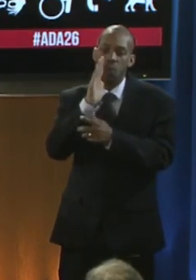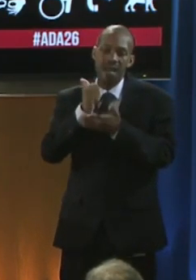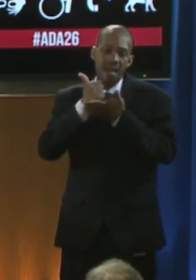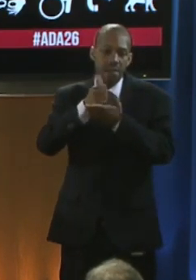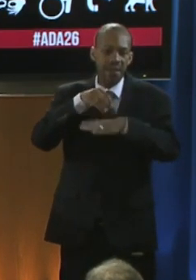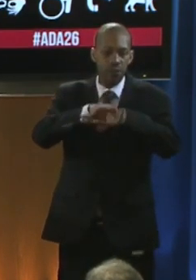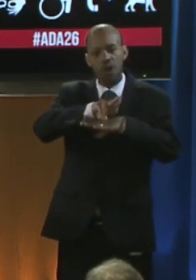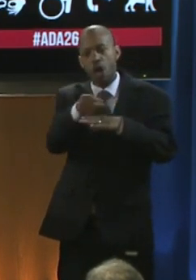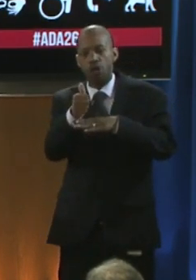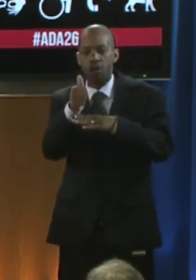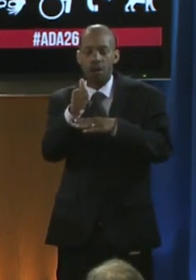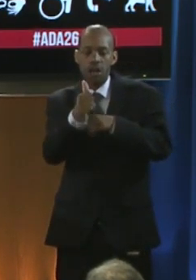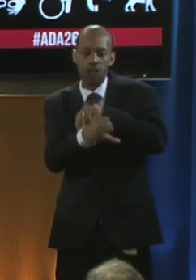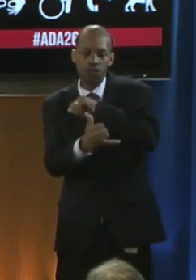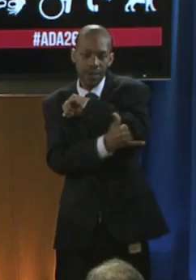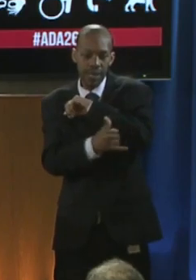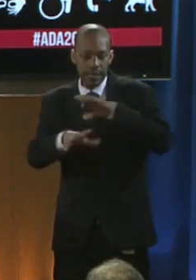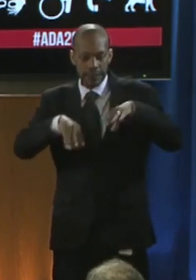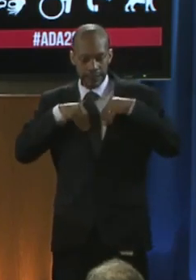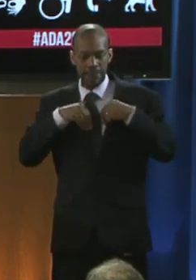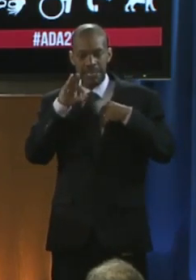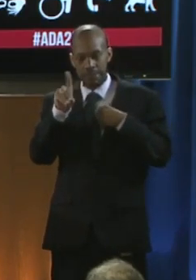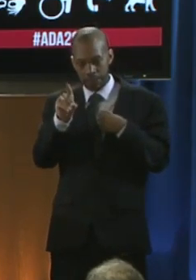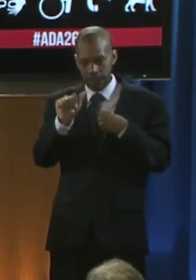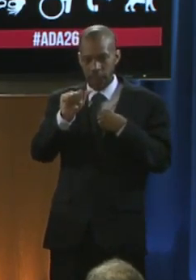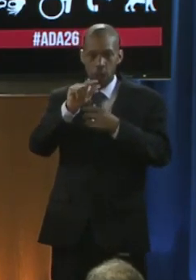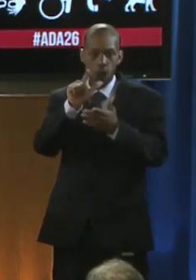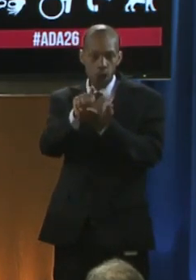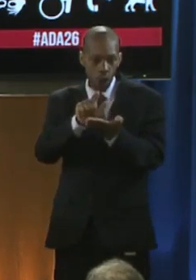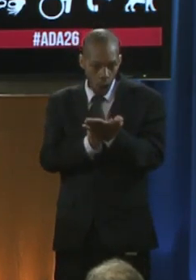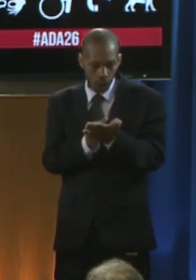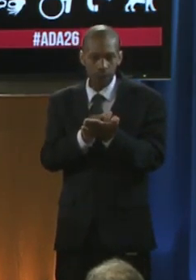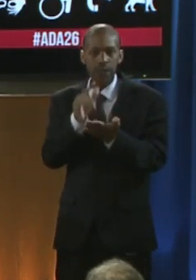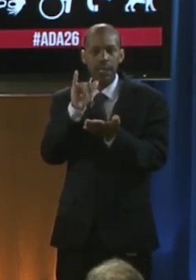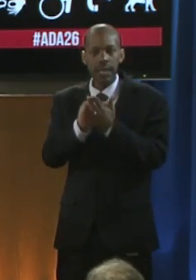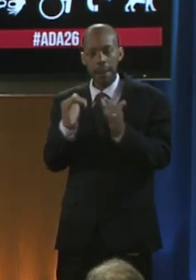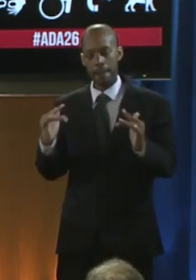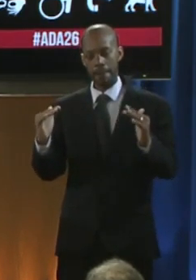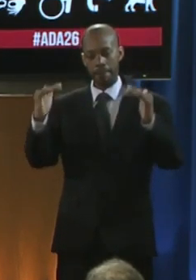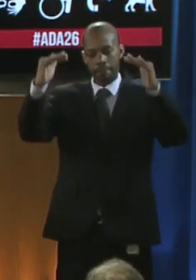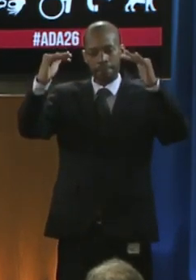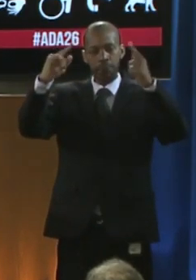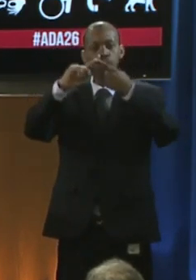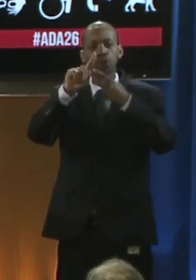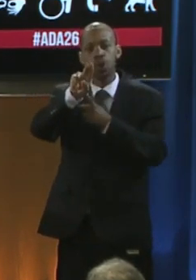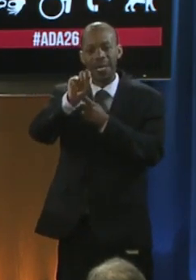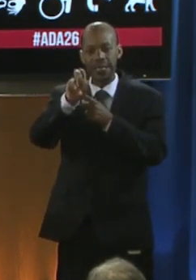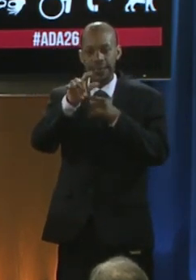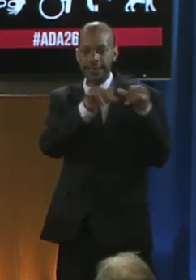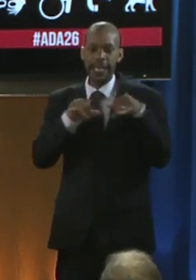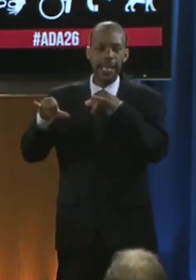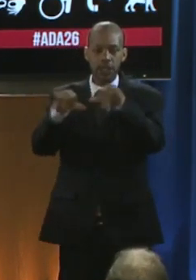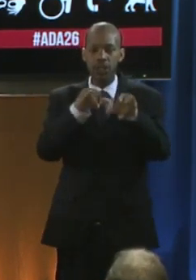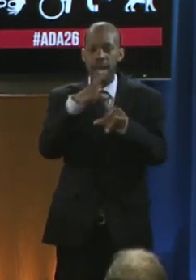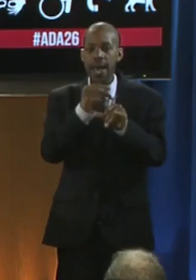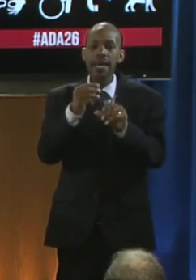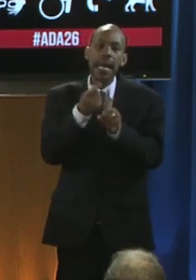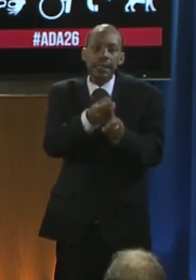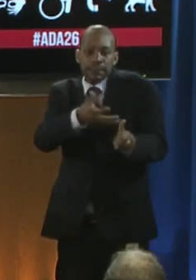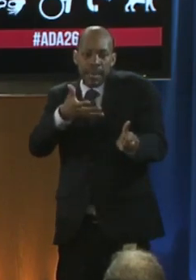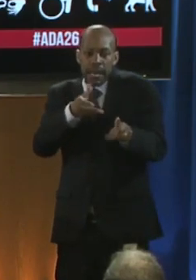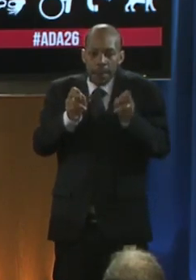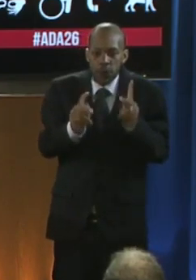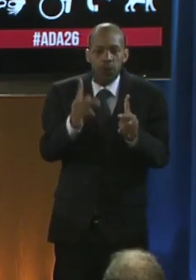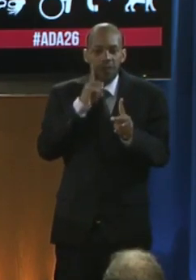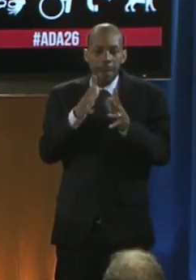countries to adopt disability laws and practices that rise to U.S. standards, as well as expand opportunities for Americans